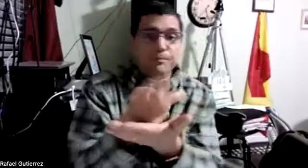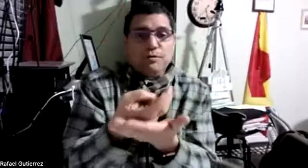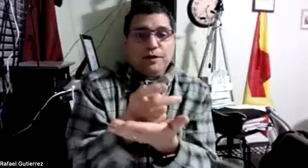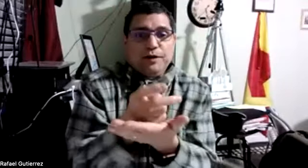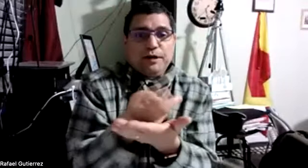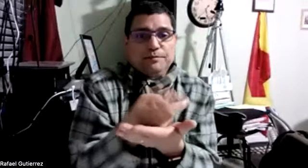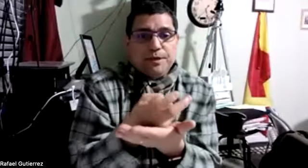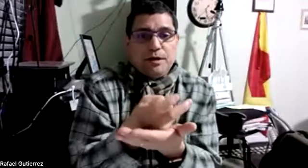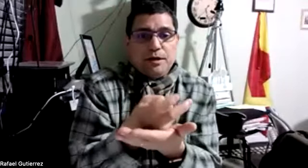move it.